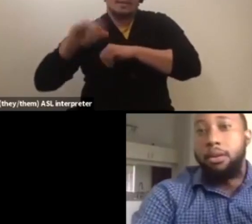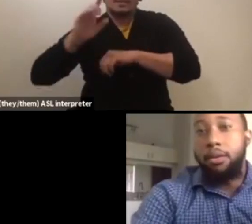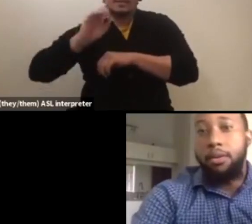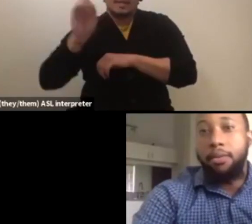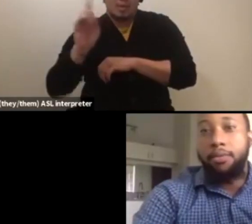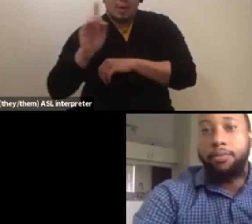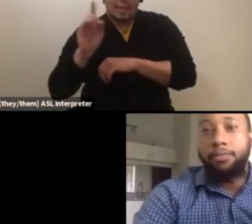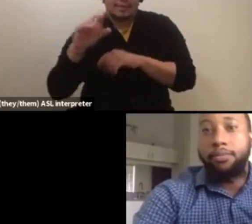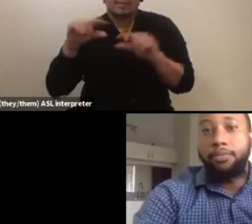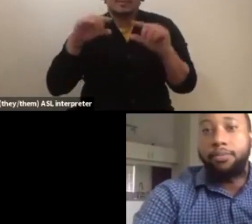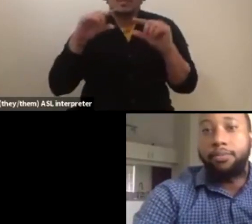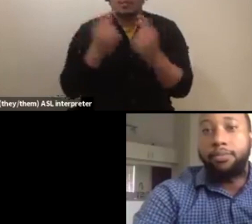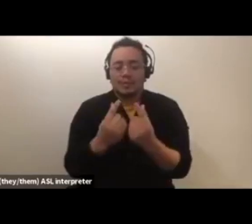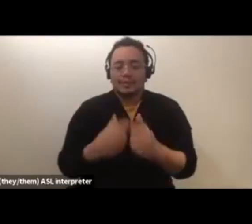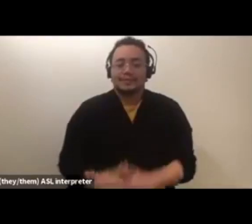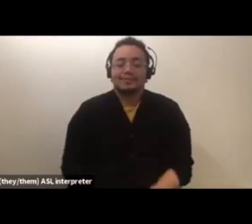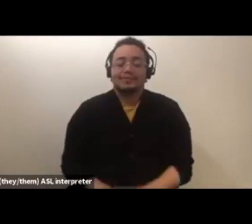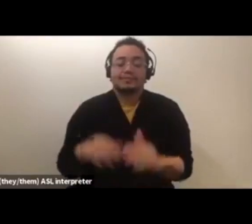Awesome. Thank you,